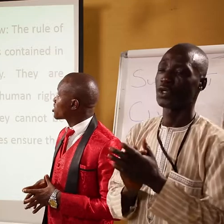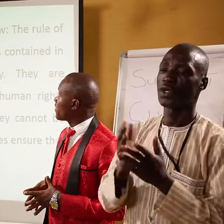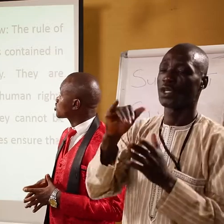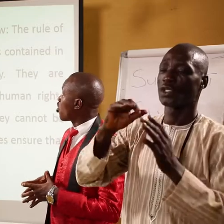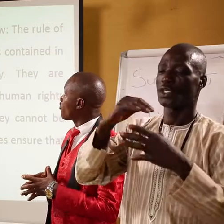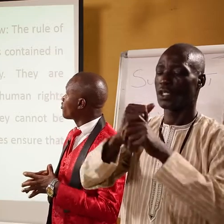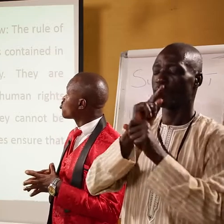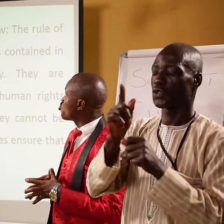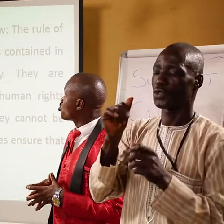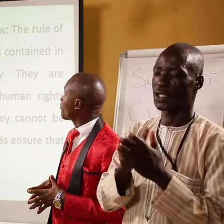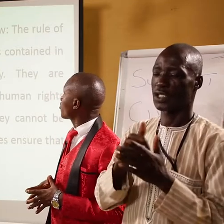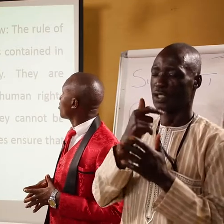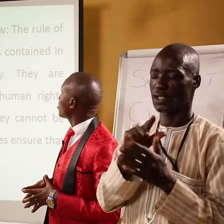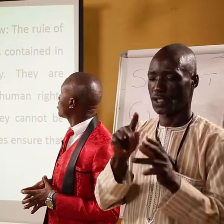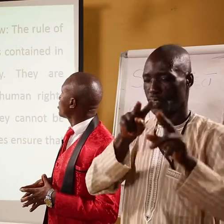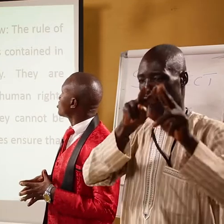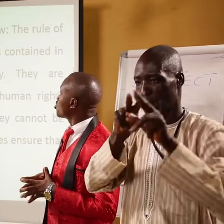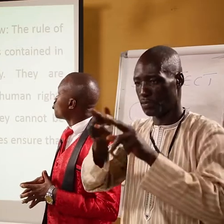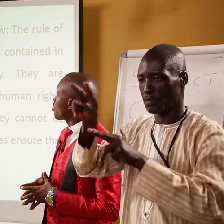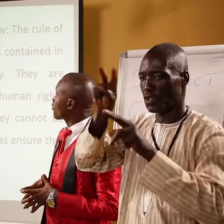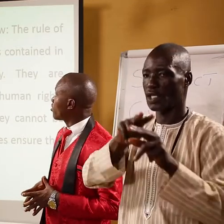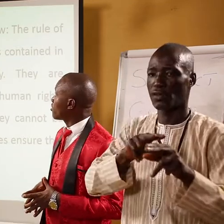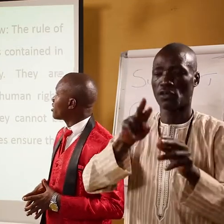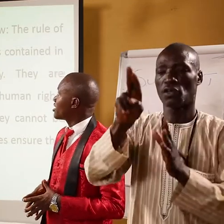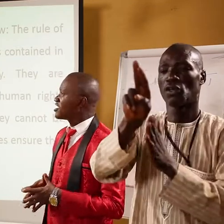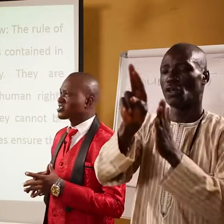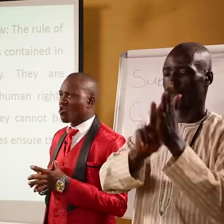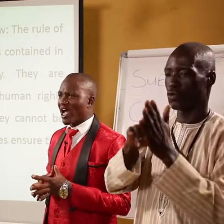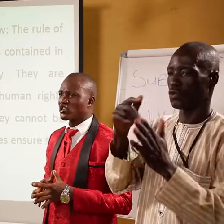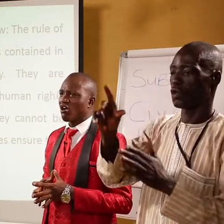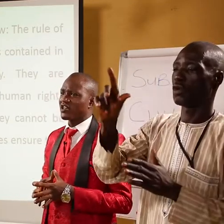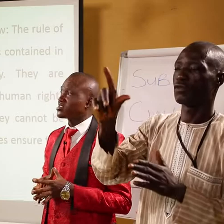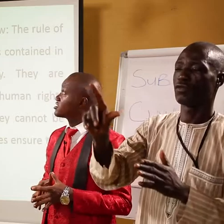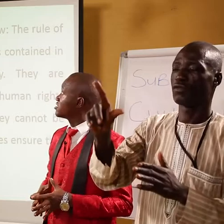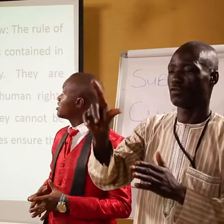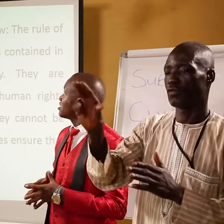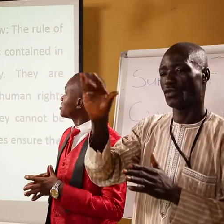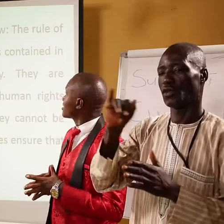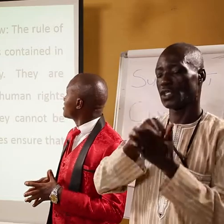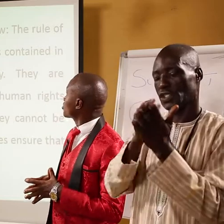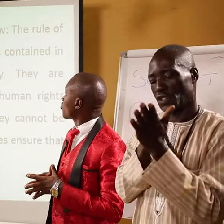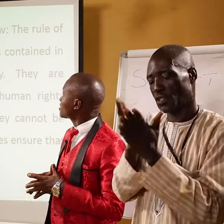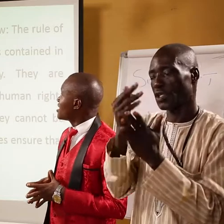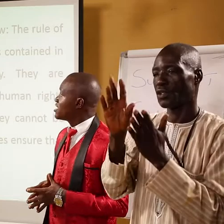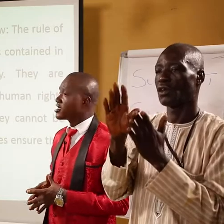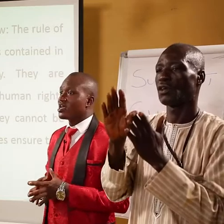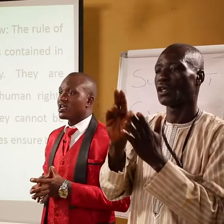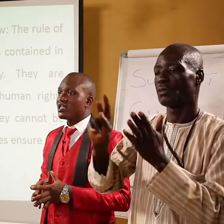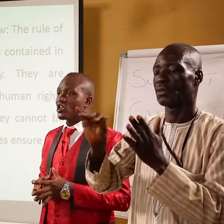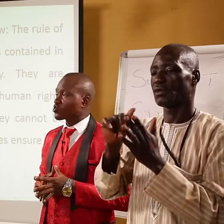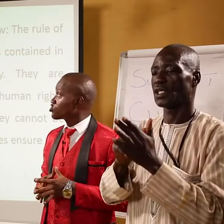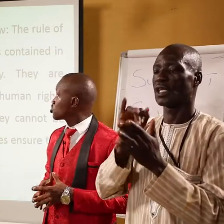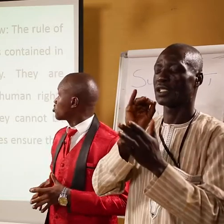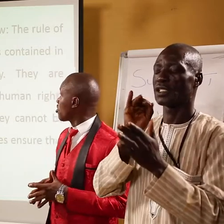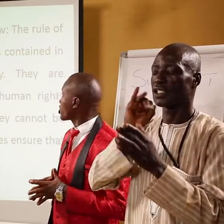ensure observance of rule of law. The rule of law is the right of a citizen that is contained